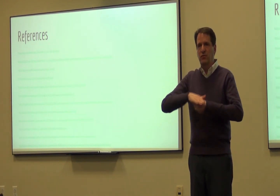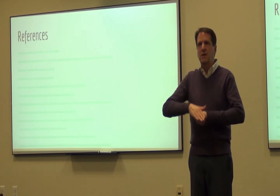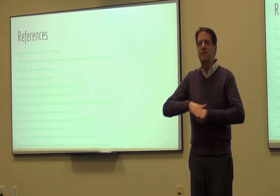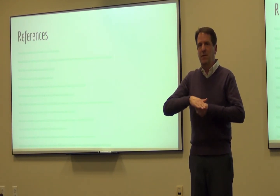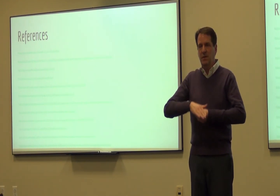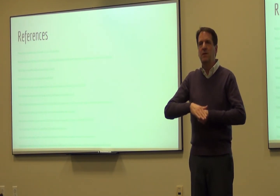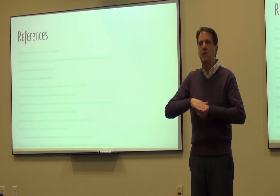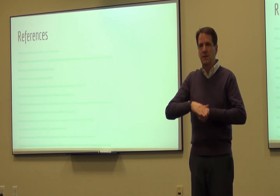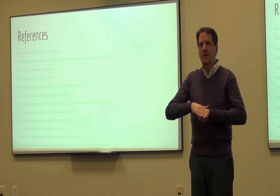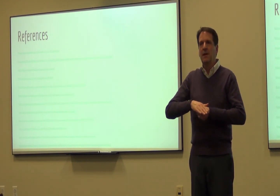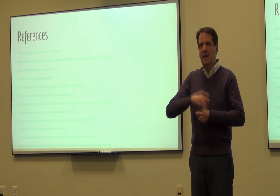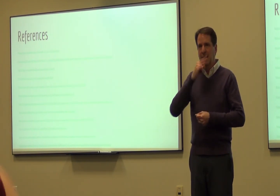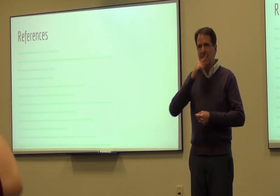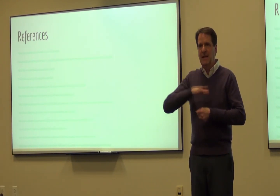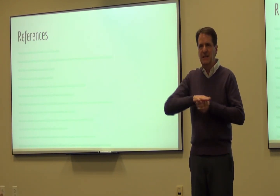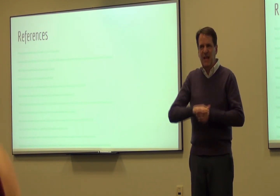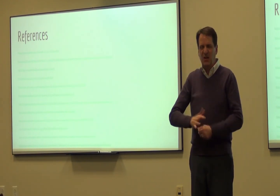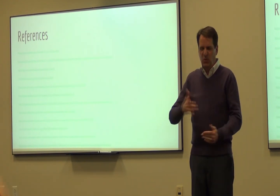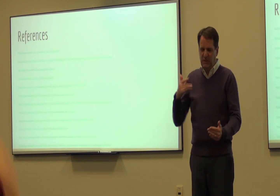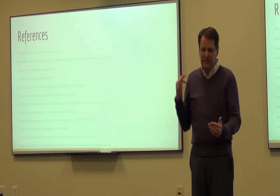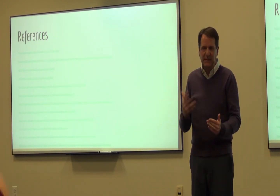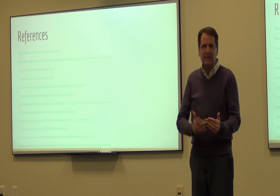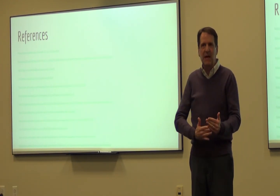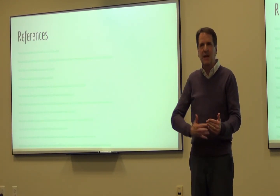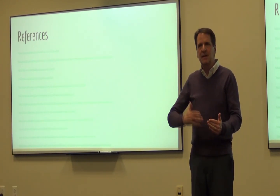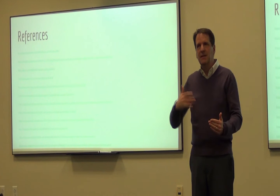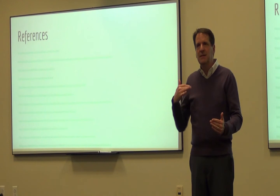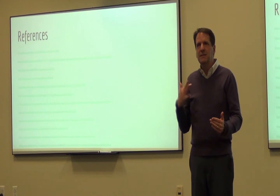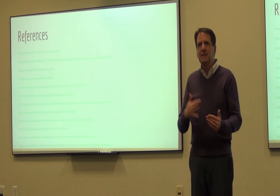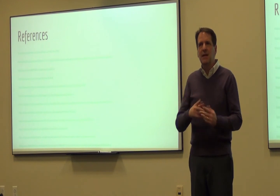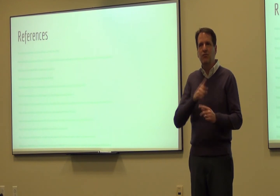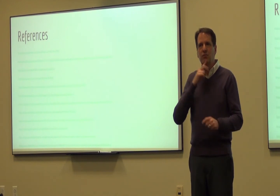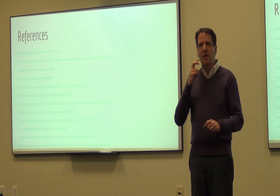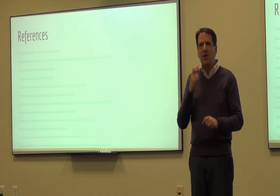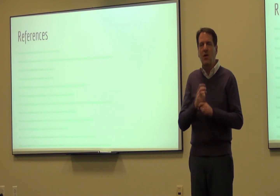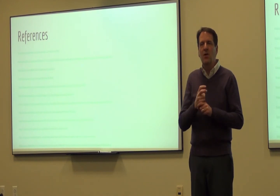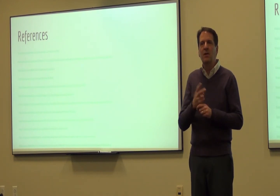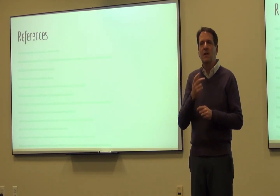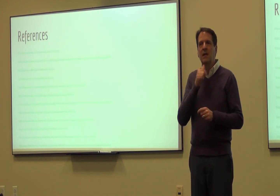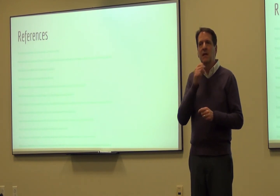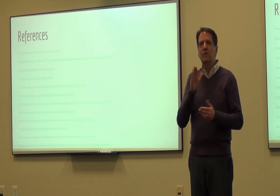it's very stressful because the students are studying so much. I mean, if they get out there,